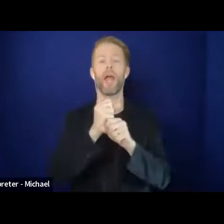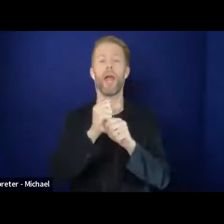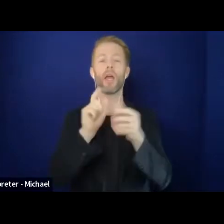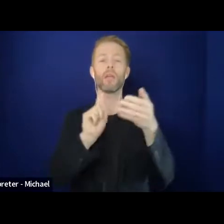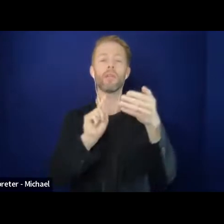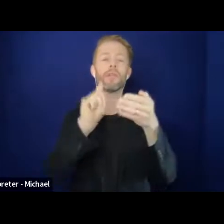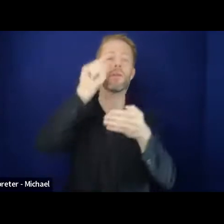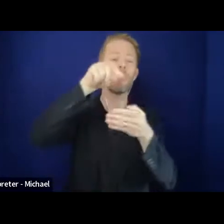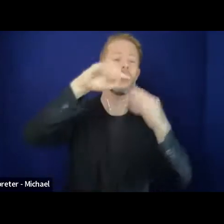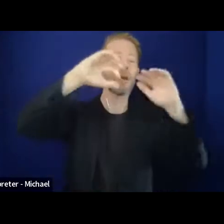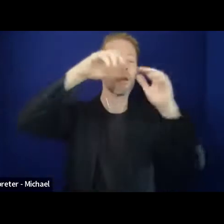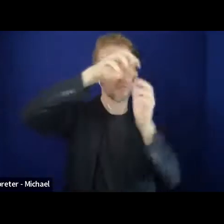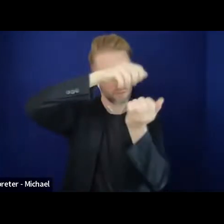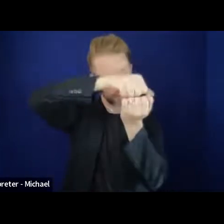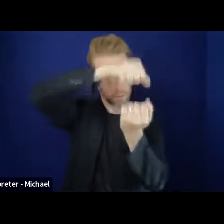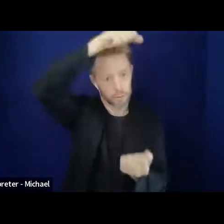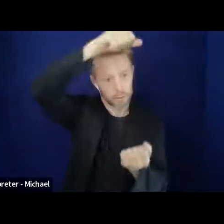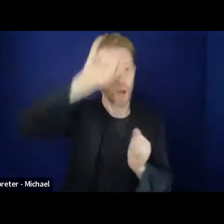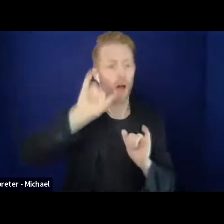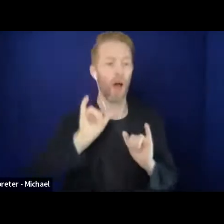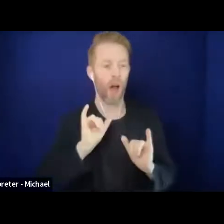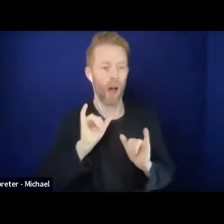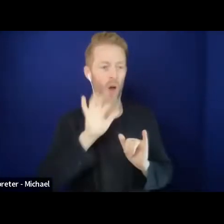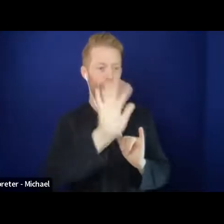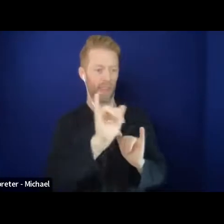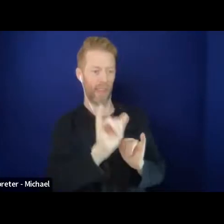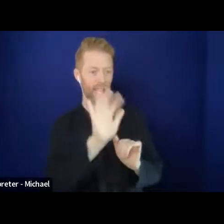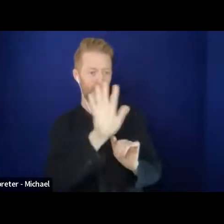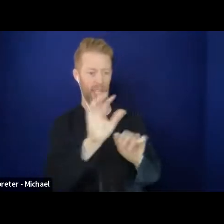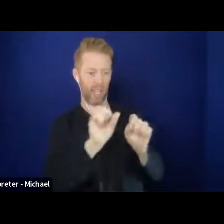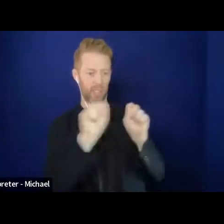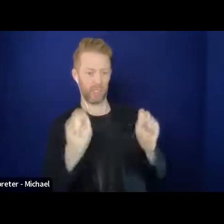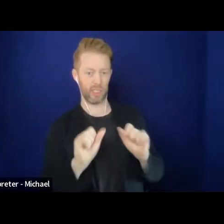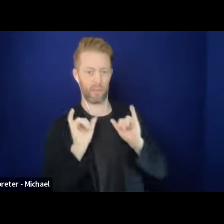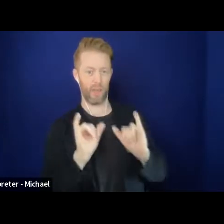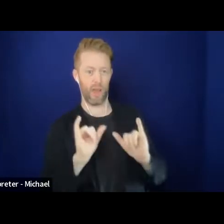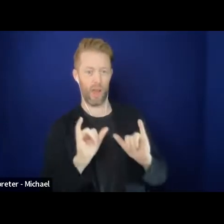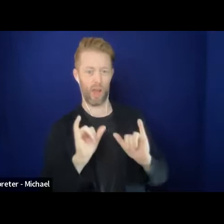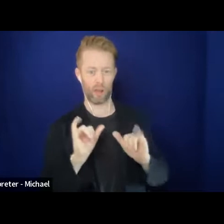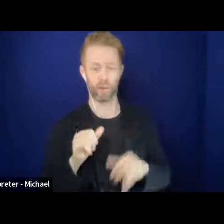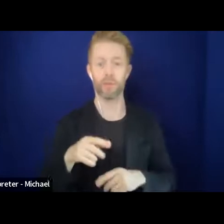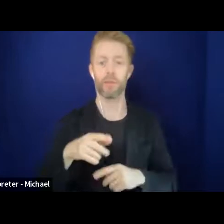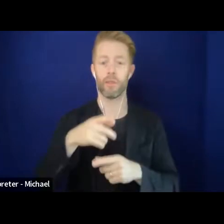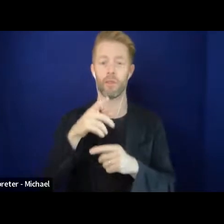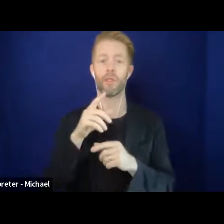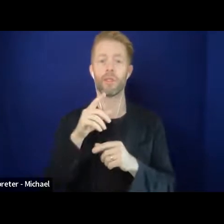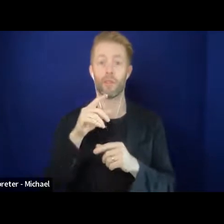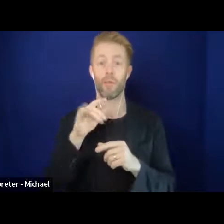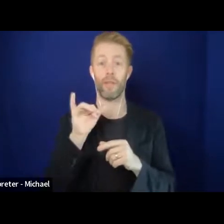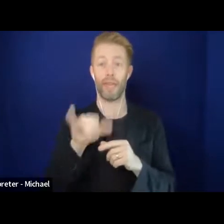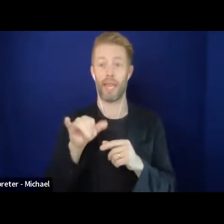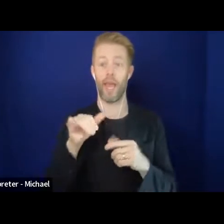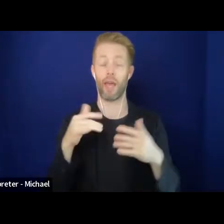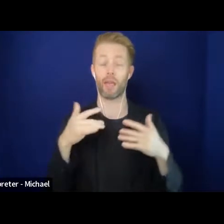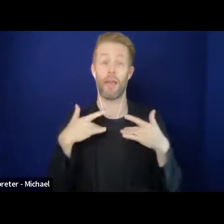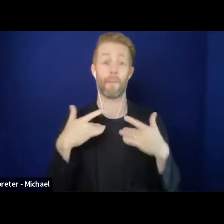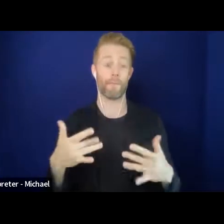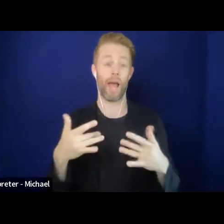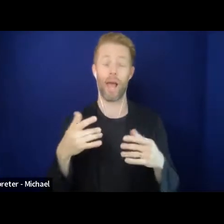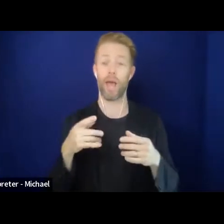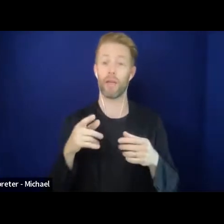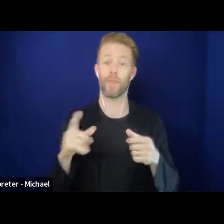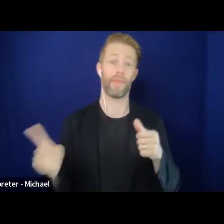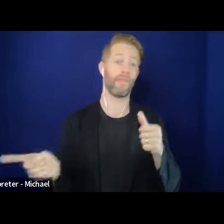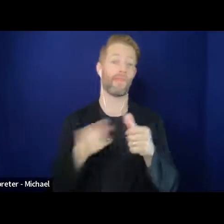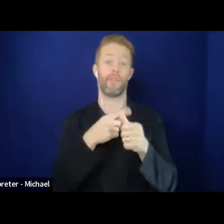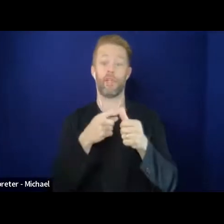manipulated, the actual frameworks and the determinations that are being used. And so that at present tends to be the first avenue